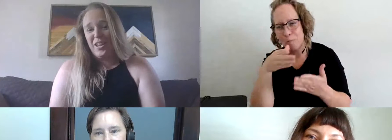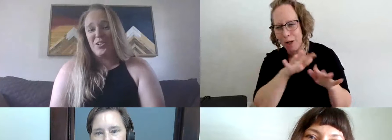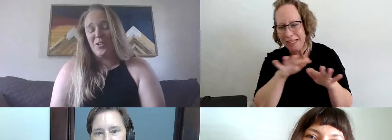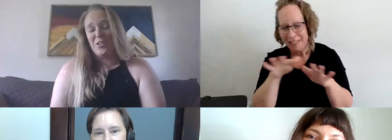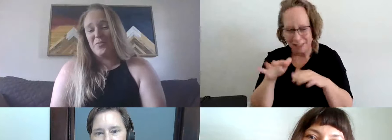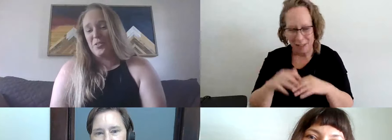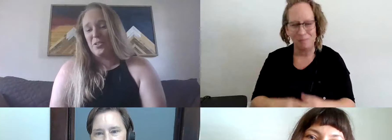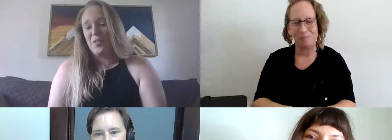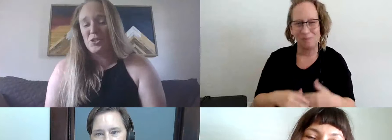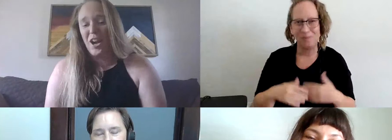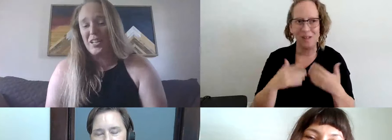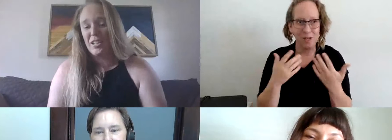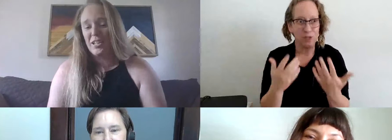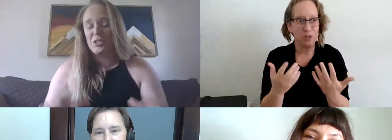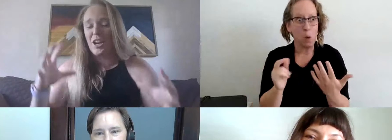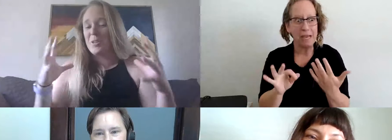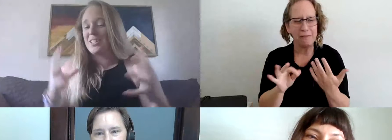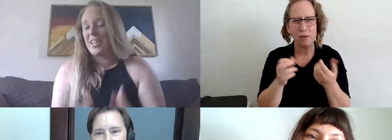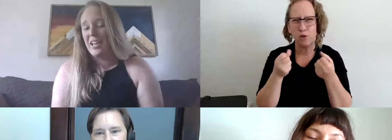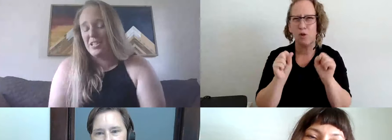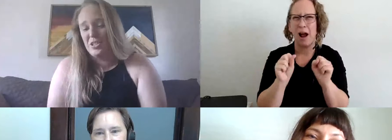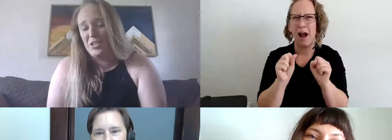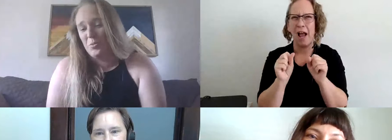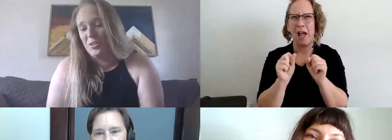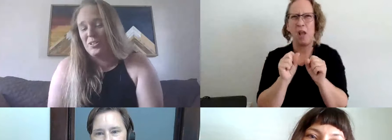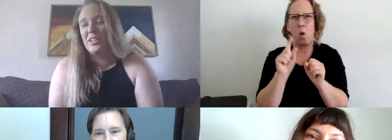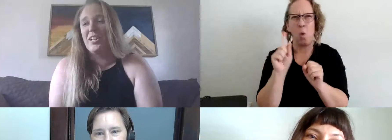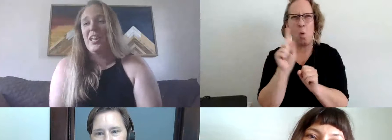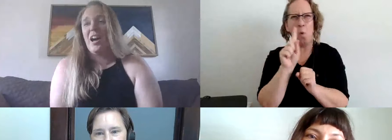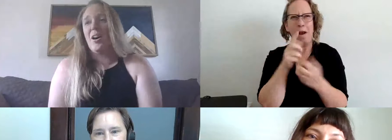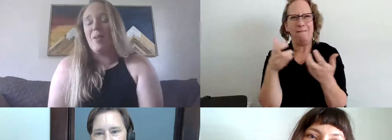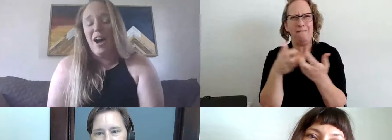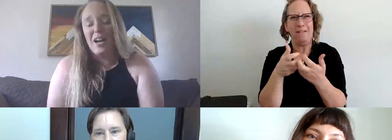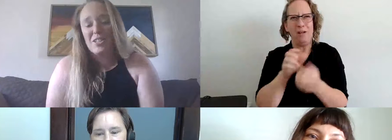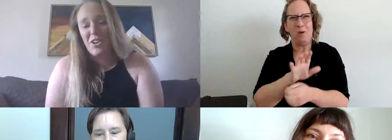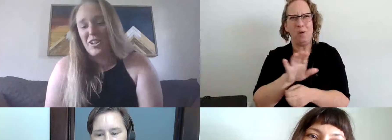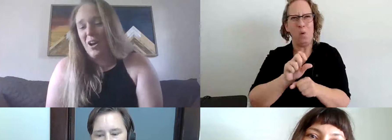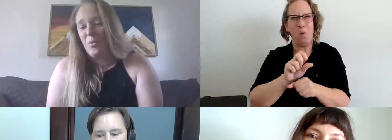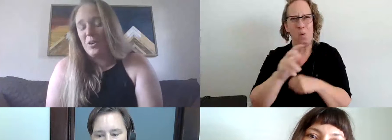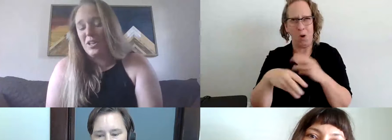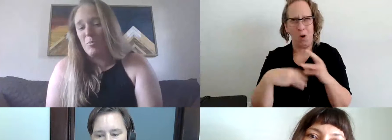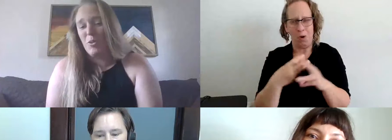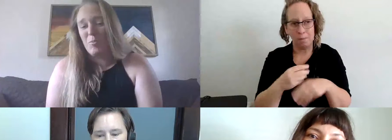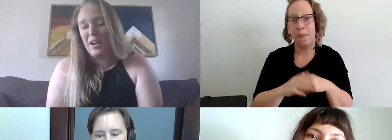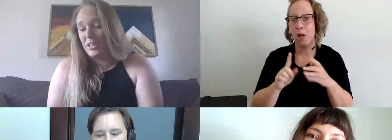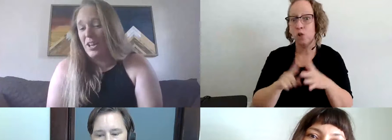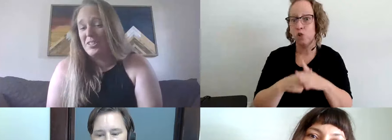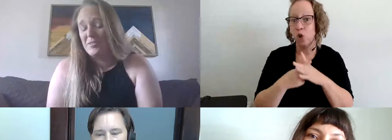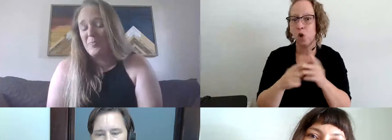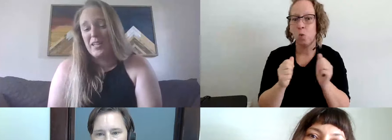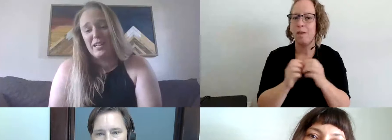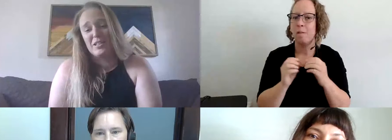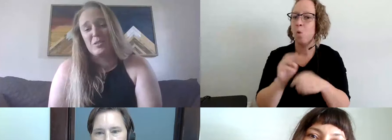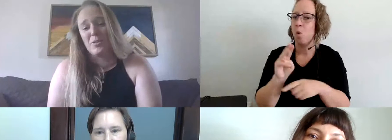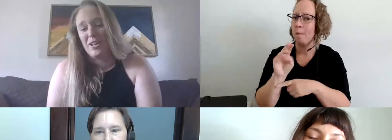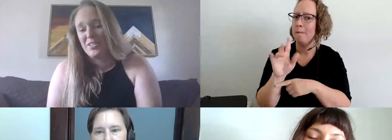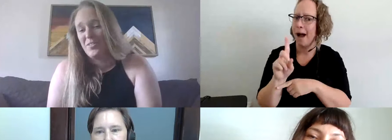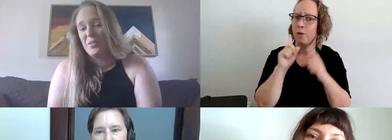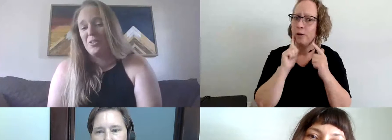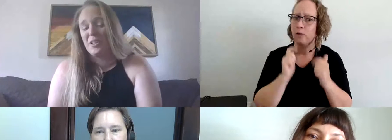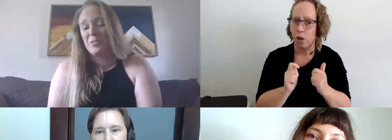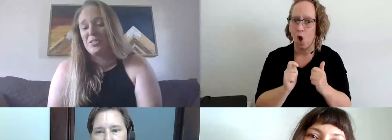stuff. So if you're trying to piece that into your world, I started out with a more mild hearing loss. It